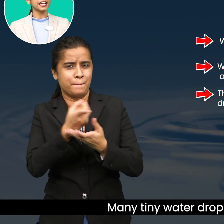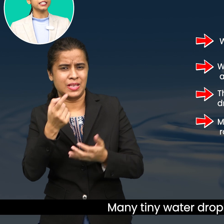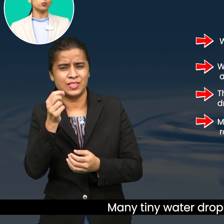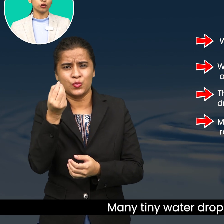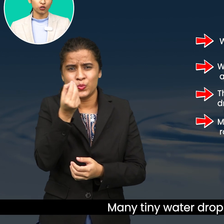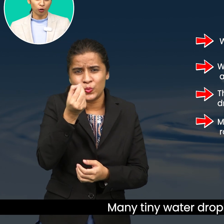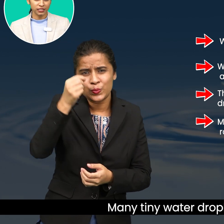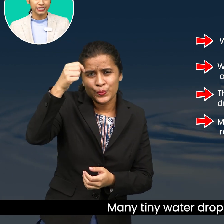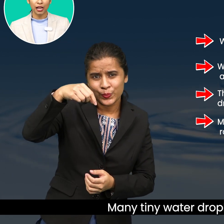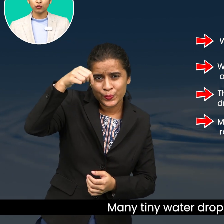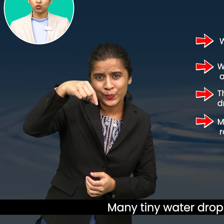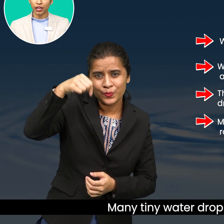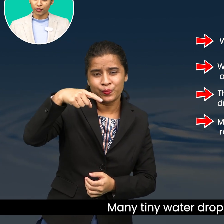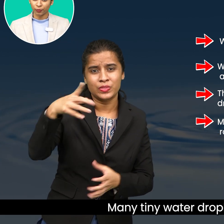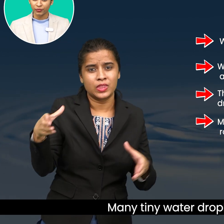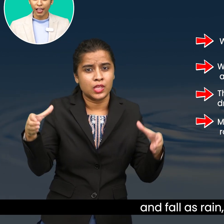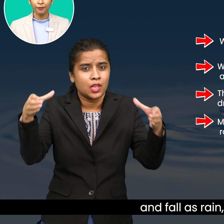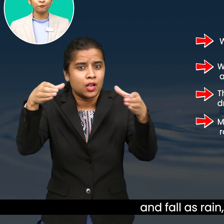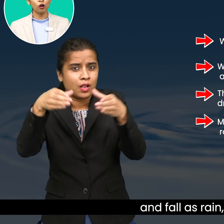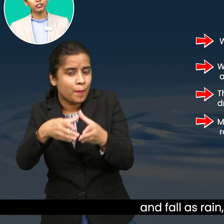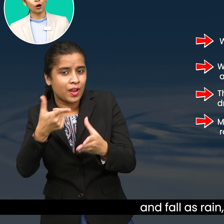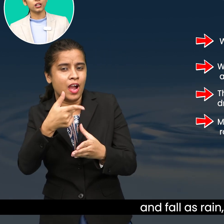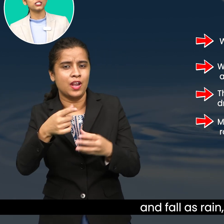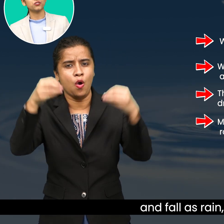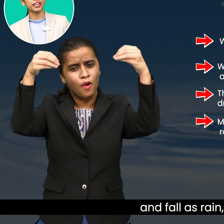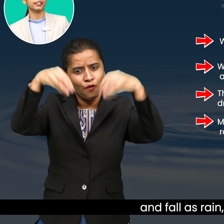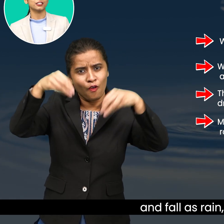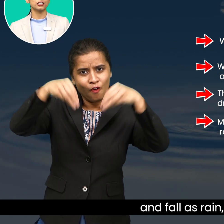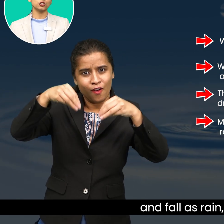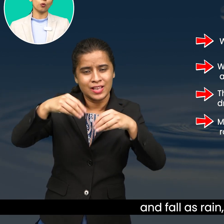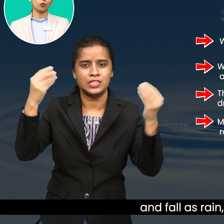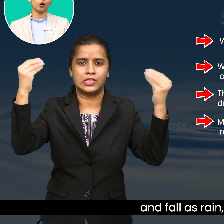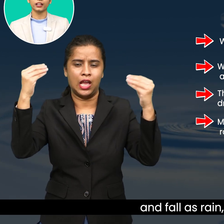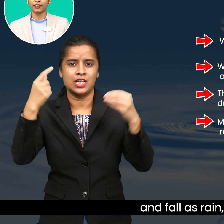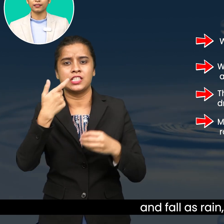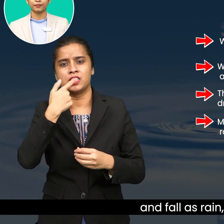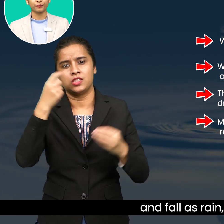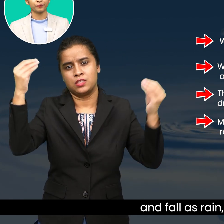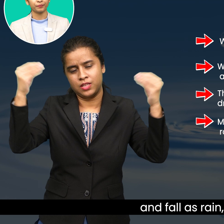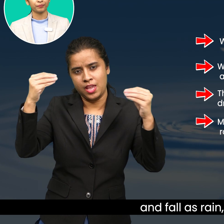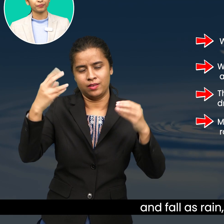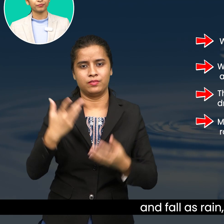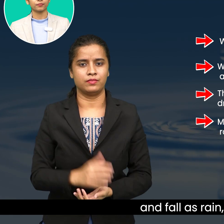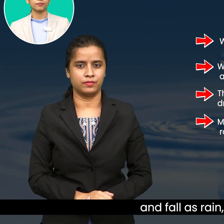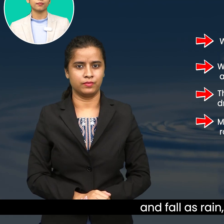Many tiny water droplets come together and fall down as rain, snow, or hail.